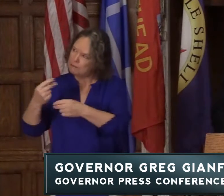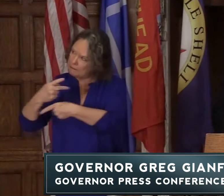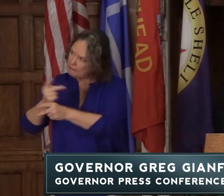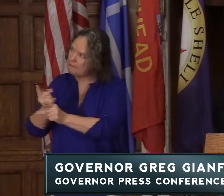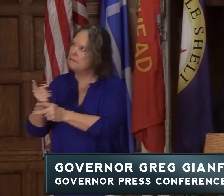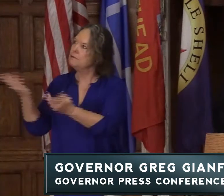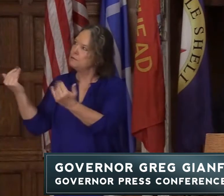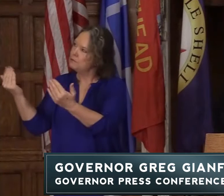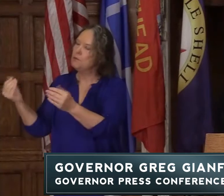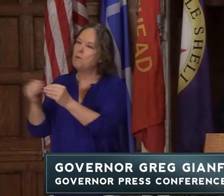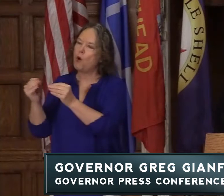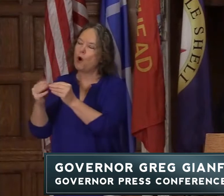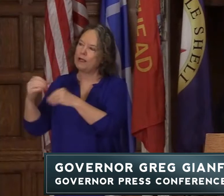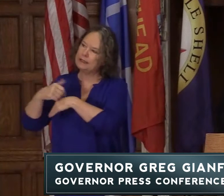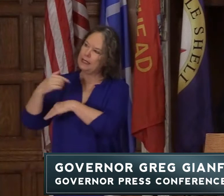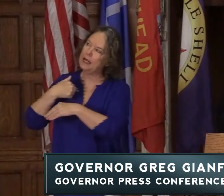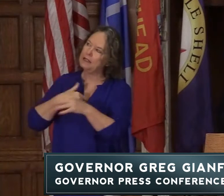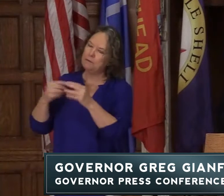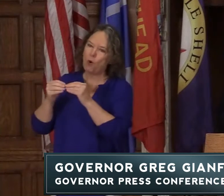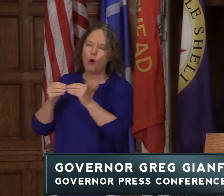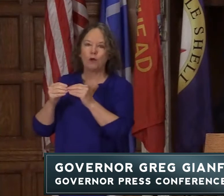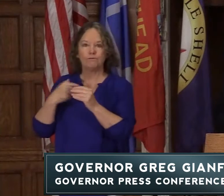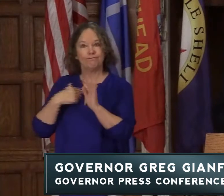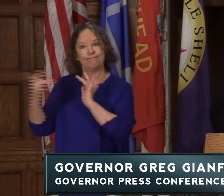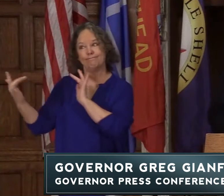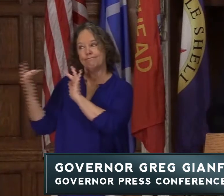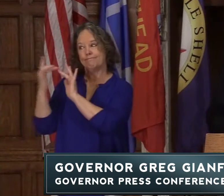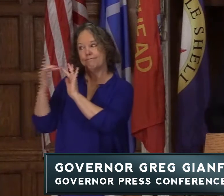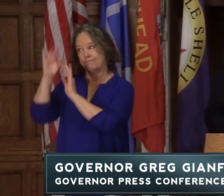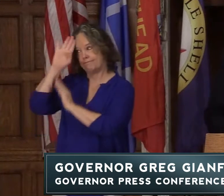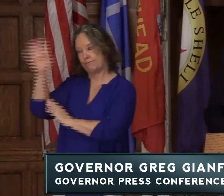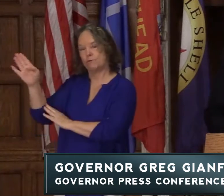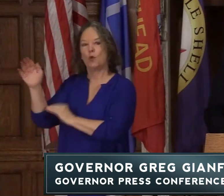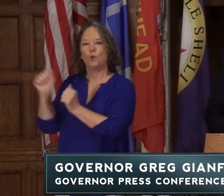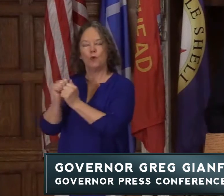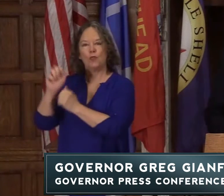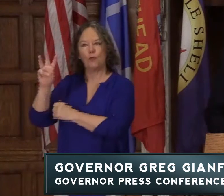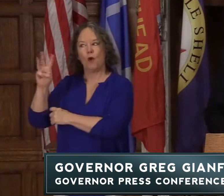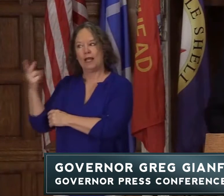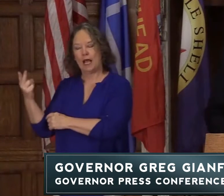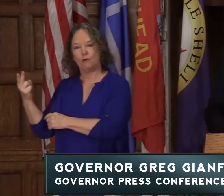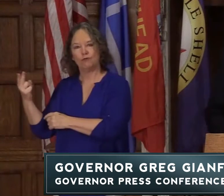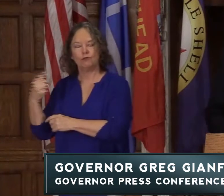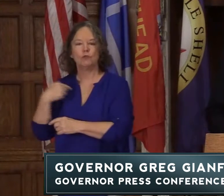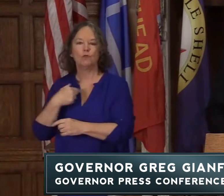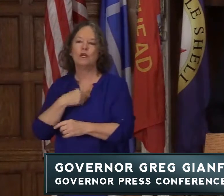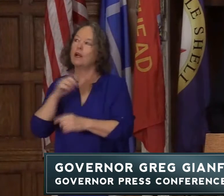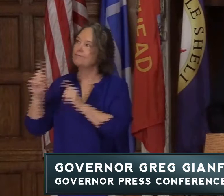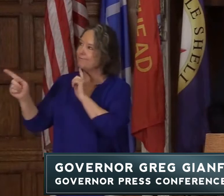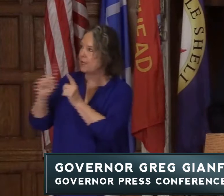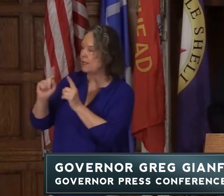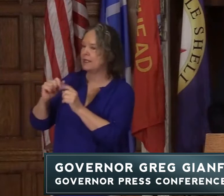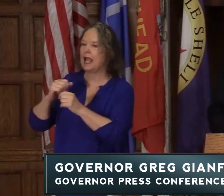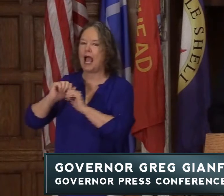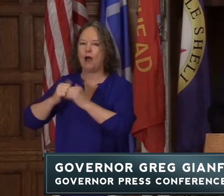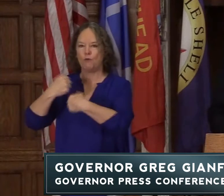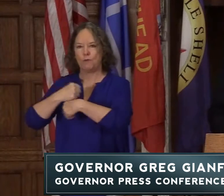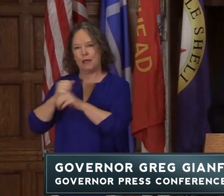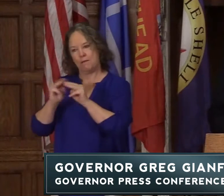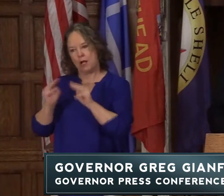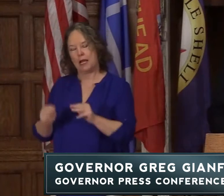doses. I've been in direct contact with the White House, and we're in talks to make Montana vaccine allocation more